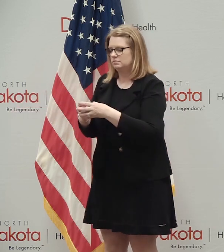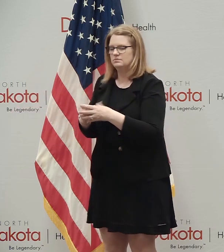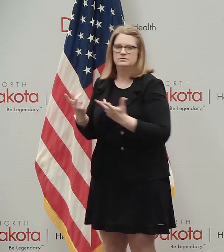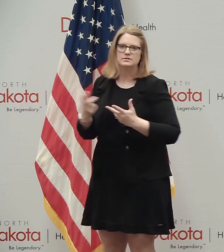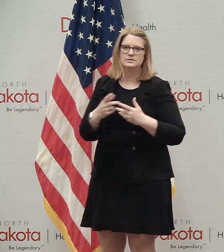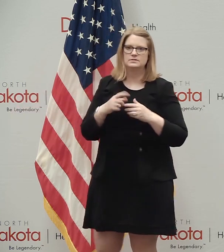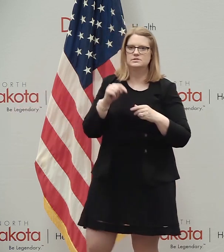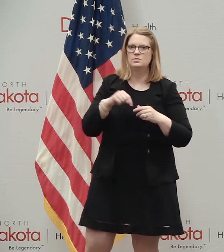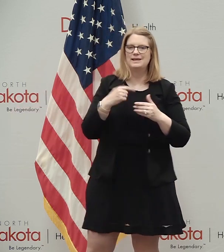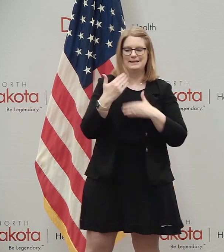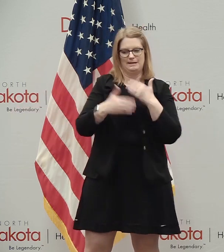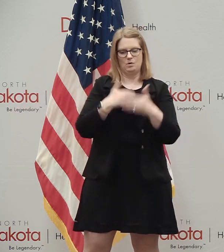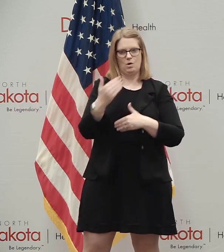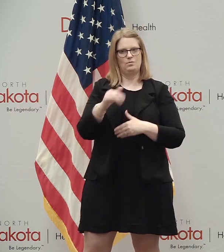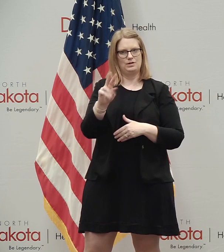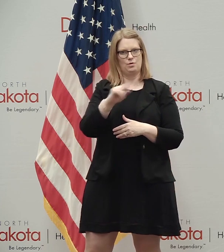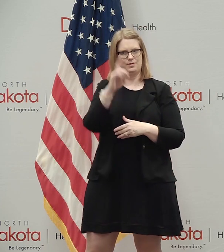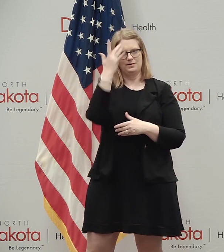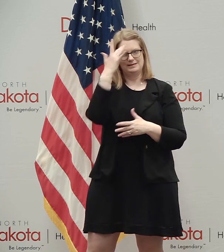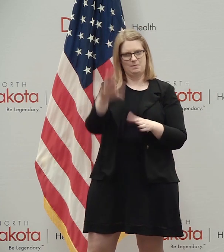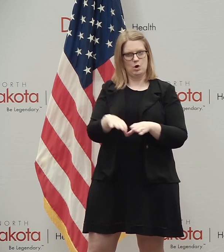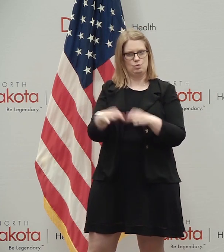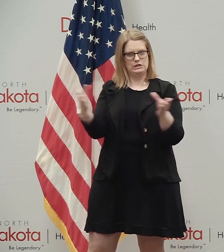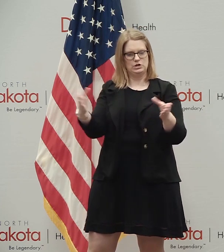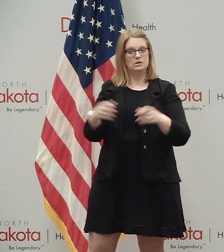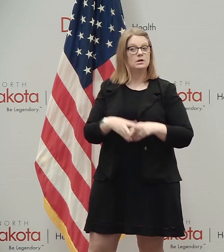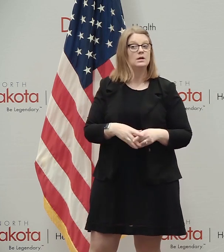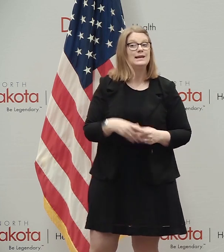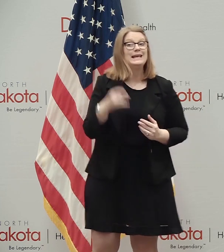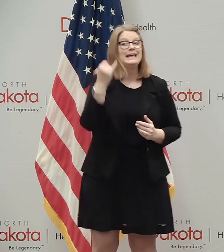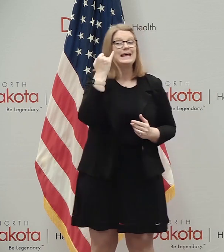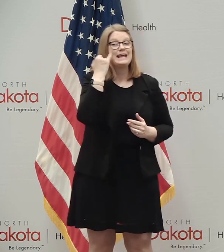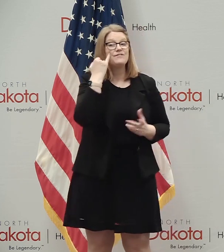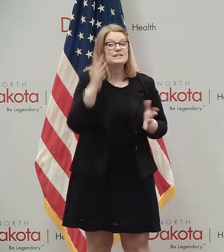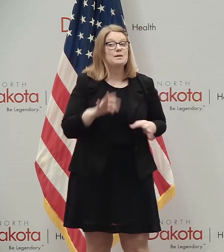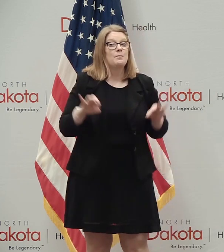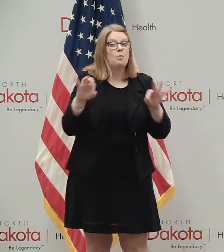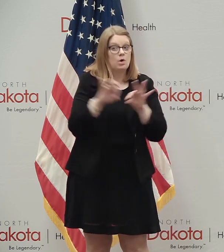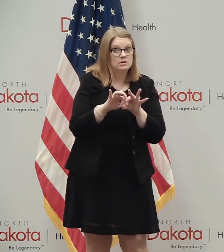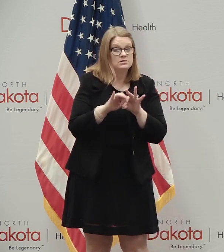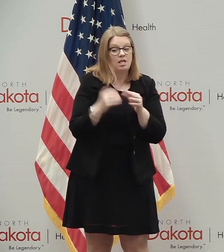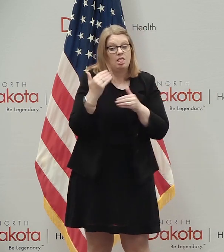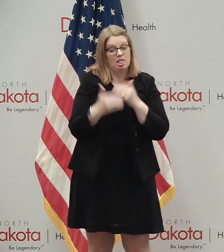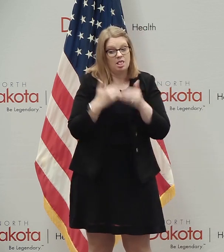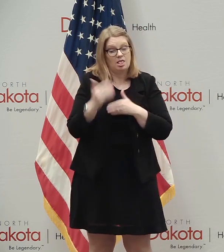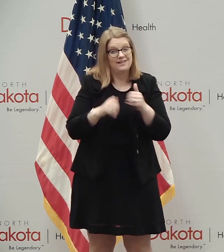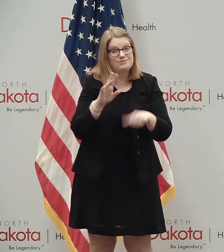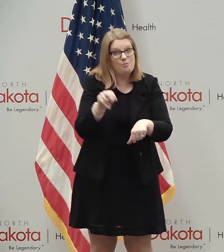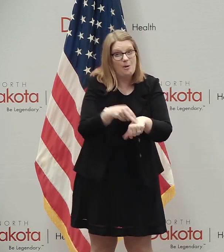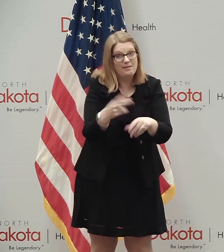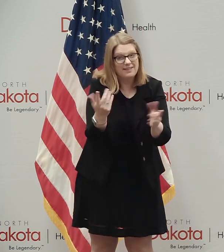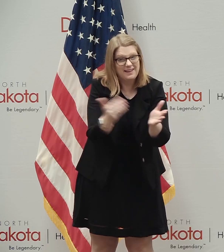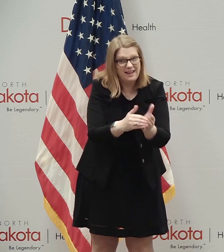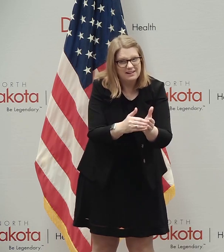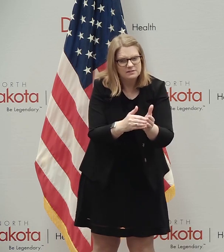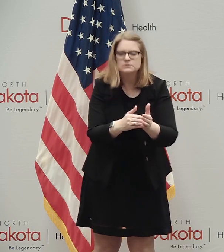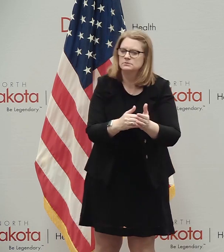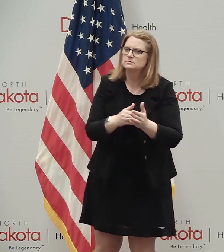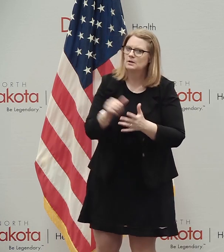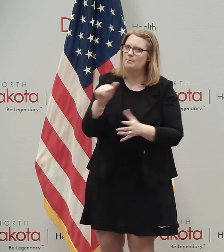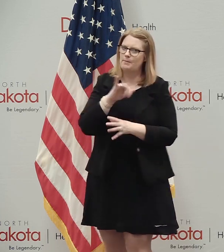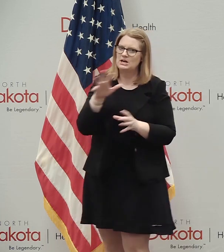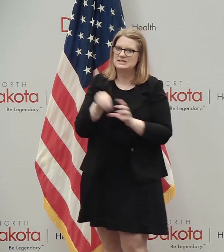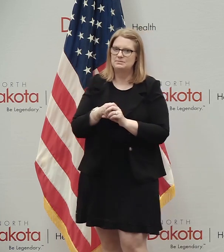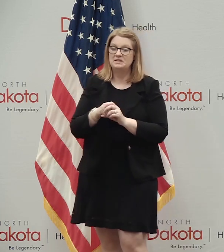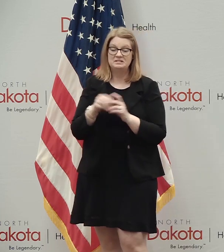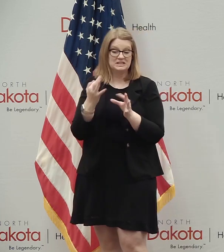Dakota Restart. So if you care about getting back to the way things were, one way to do that is to participate, and you can do it